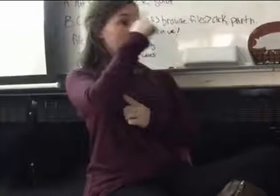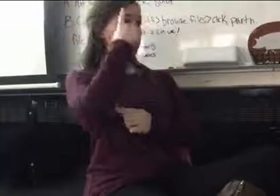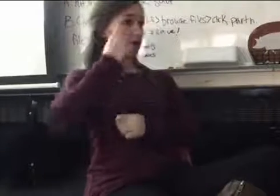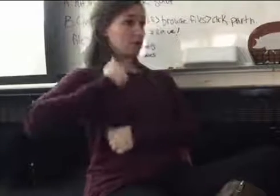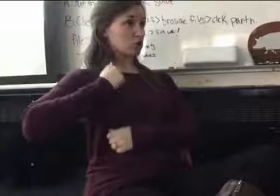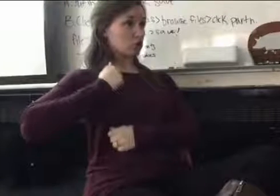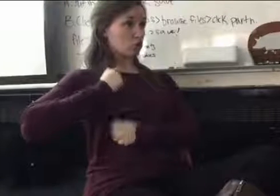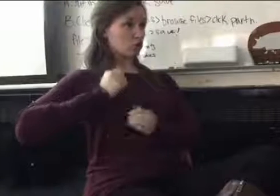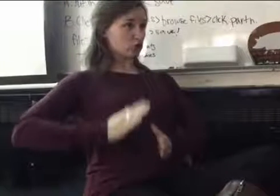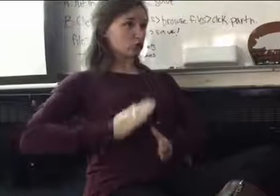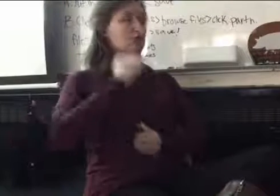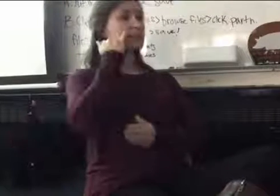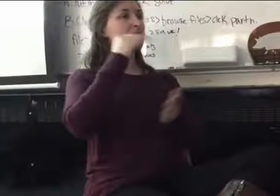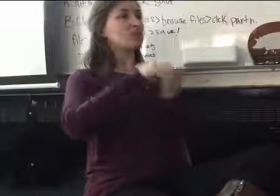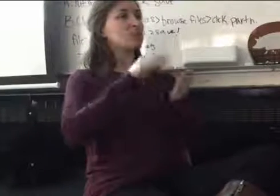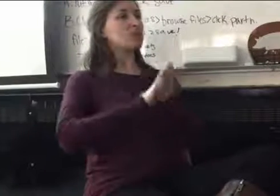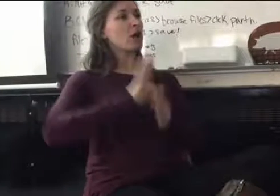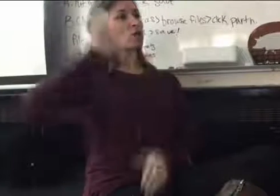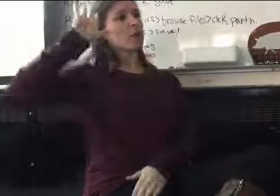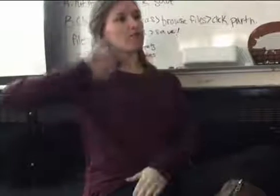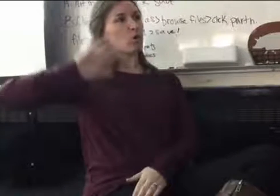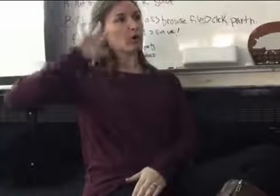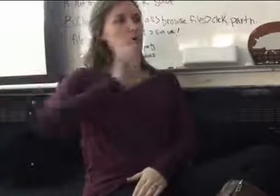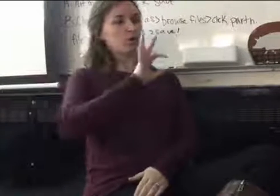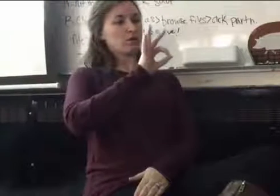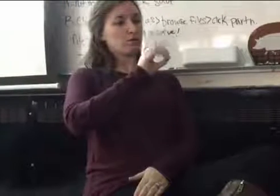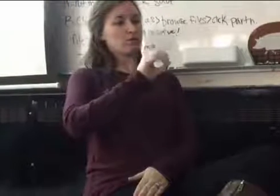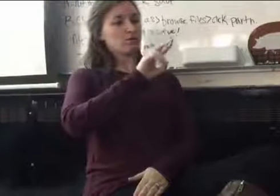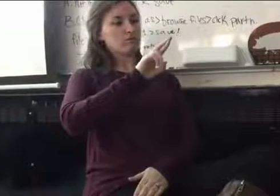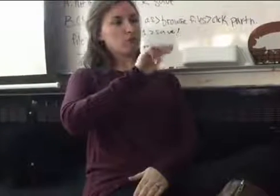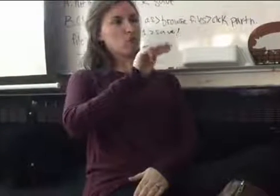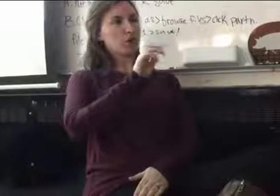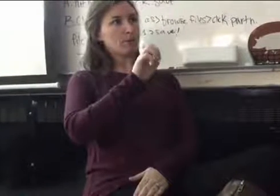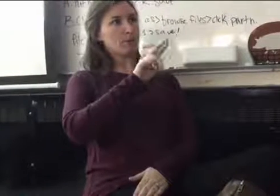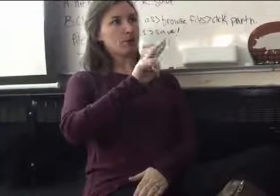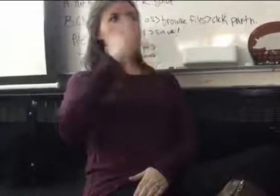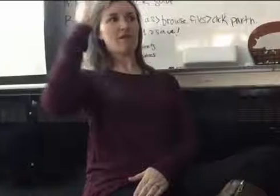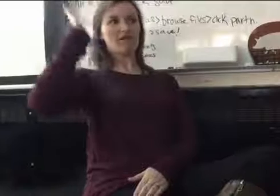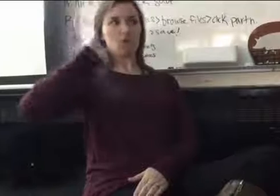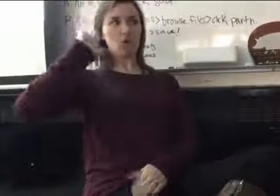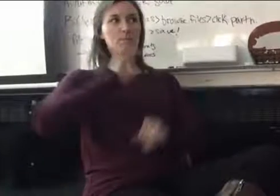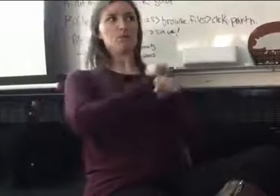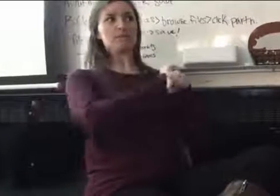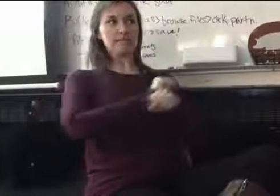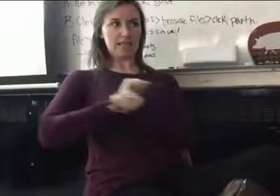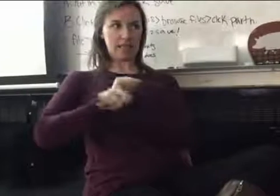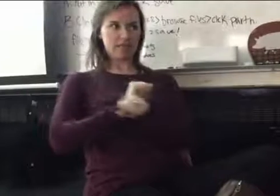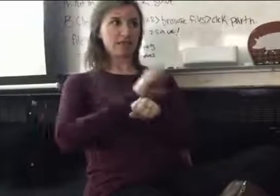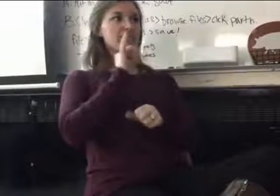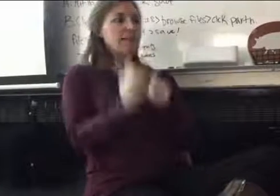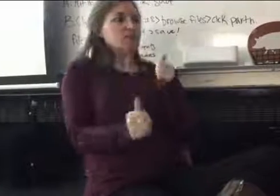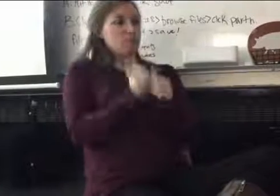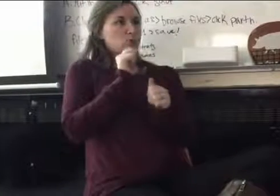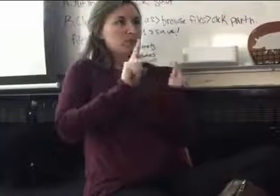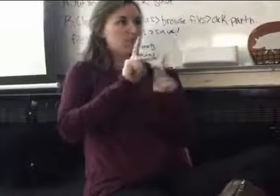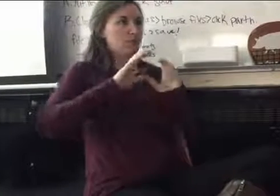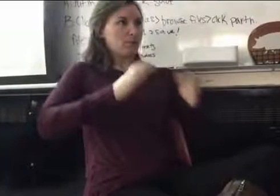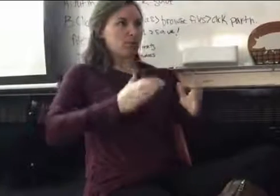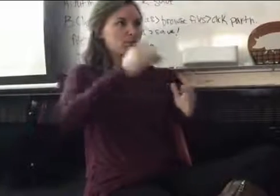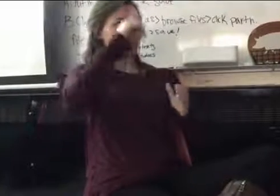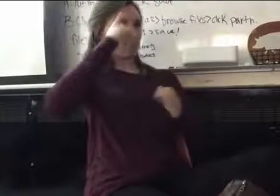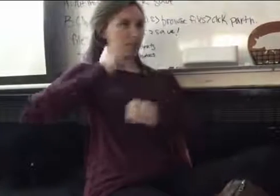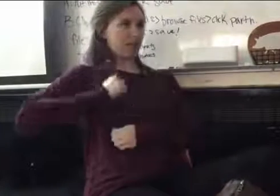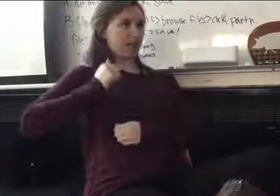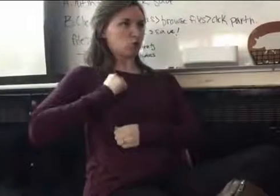will put next to this former slaves, that's where the vast majority of this population is going to come from. Now,